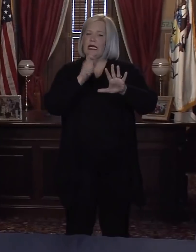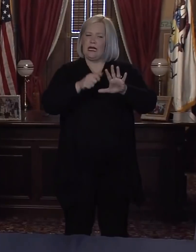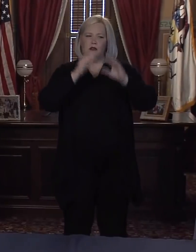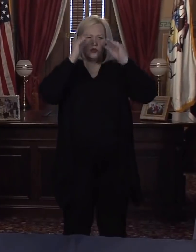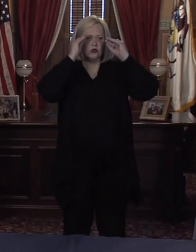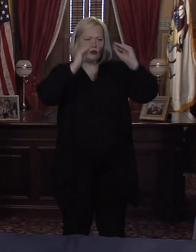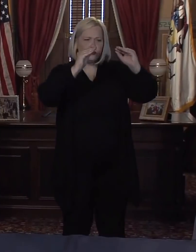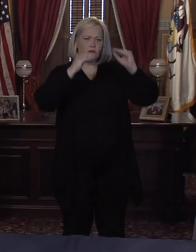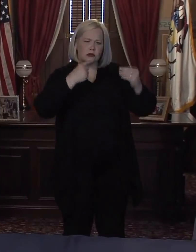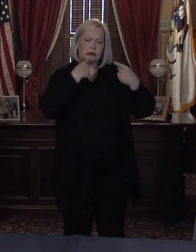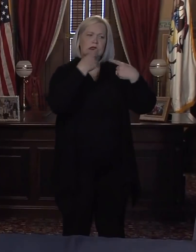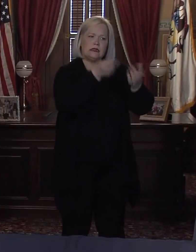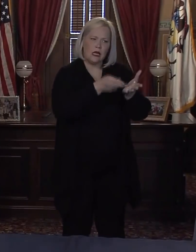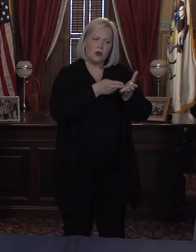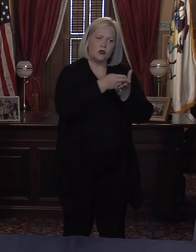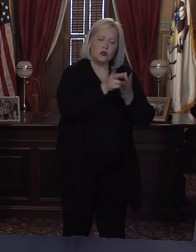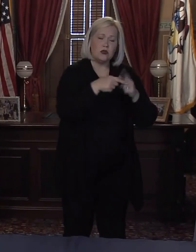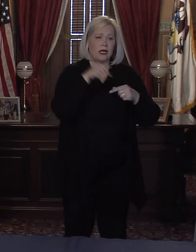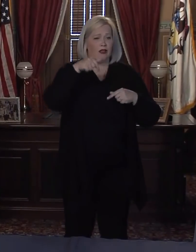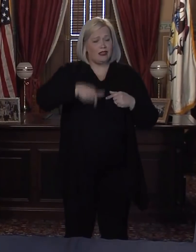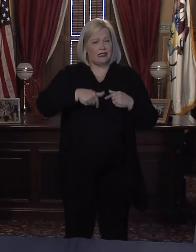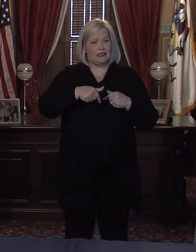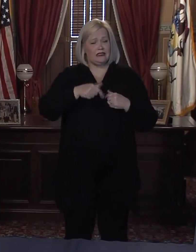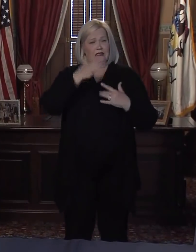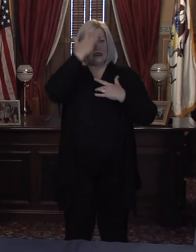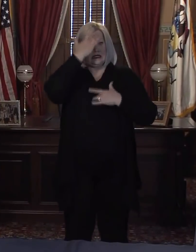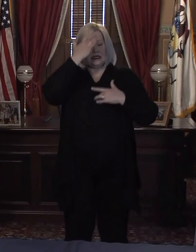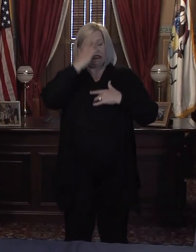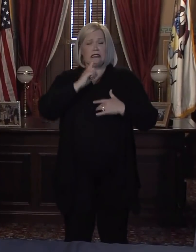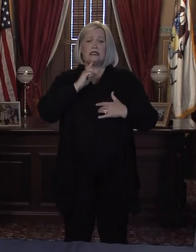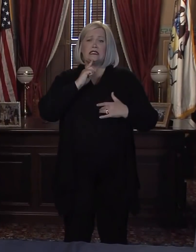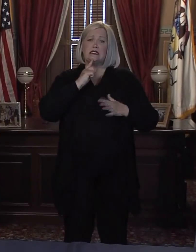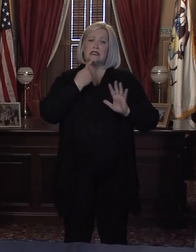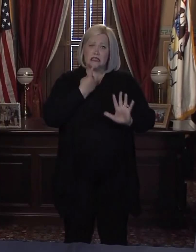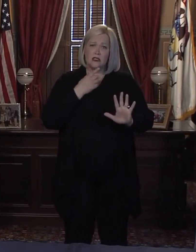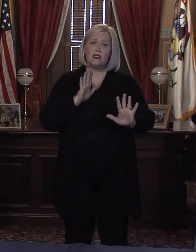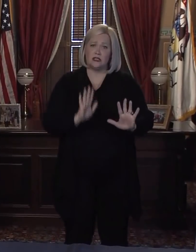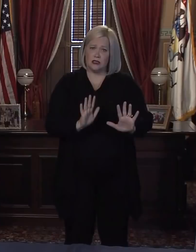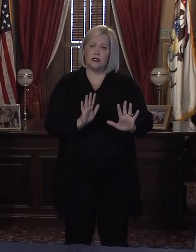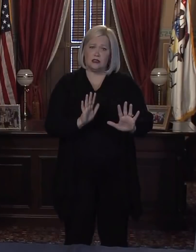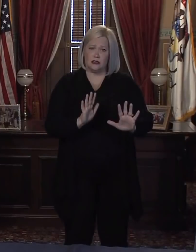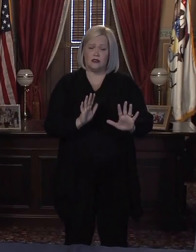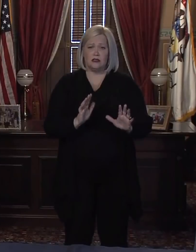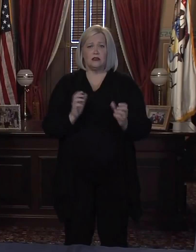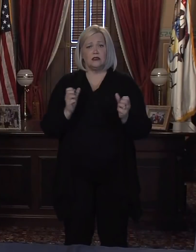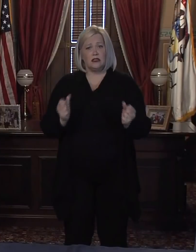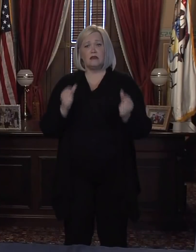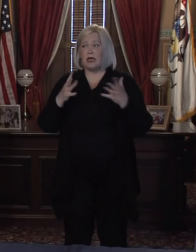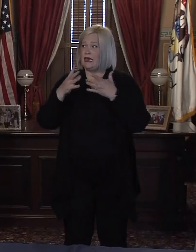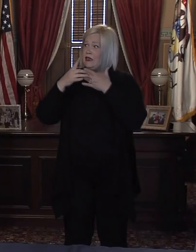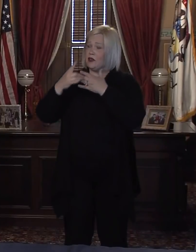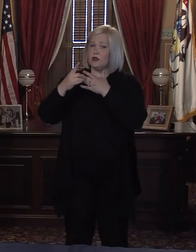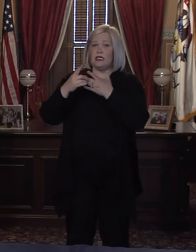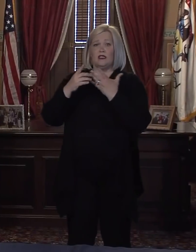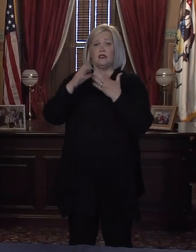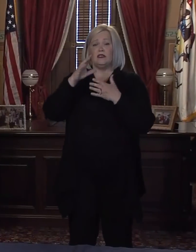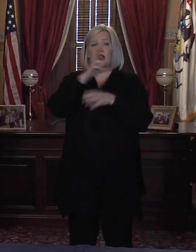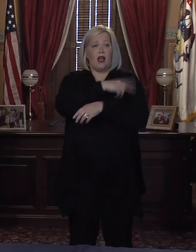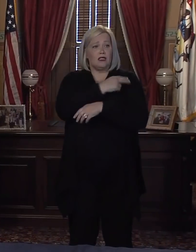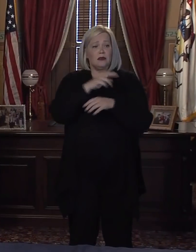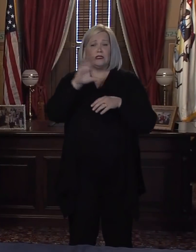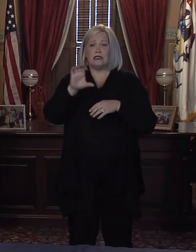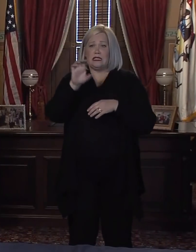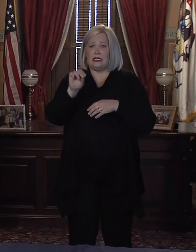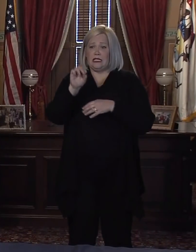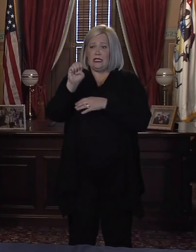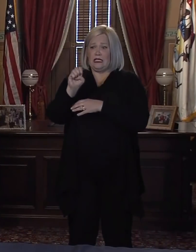educate the public about how serious this threat is. We've seen a number of statements from these leaders and hospital CEOs in rural